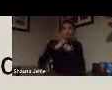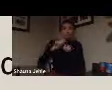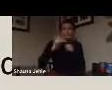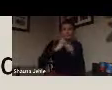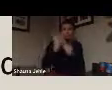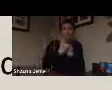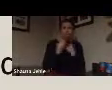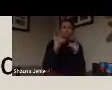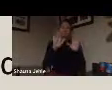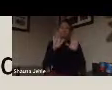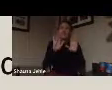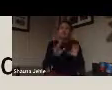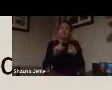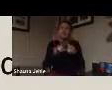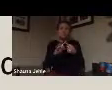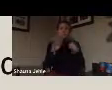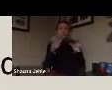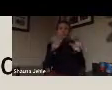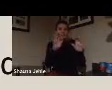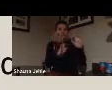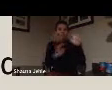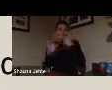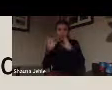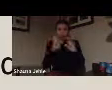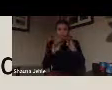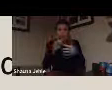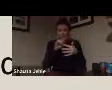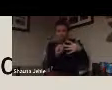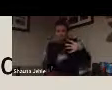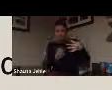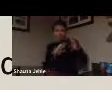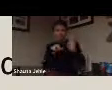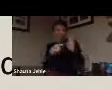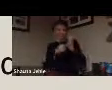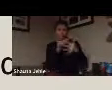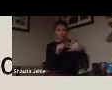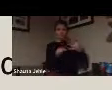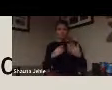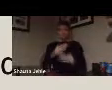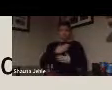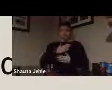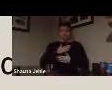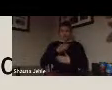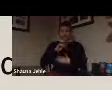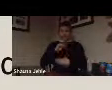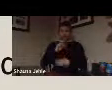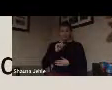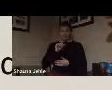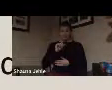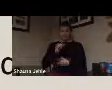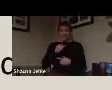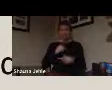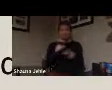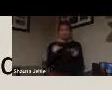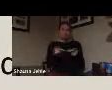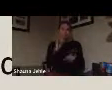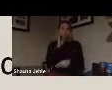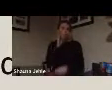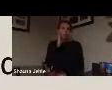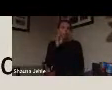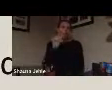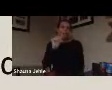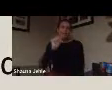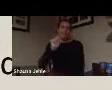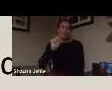to explore some of these potential roles. My position is ultimately going to be in administration, but I was